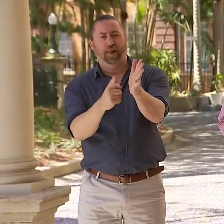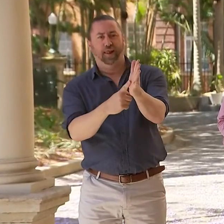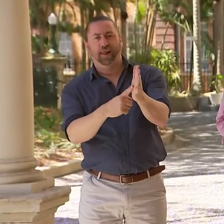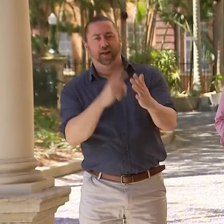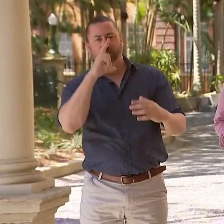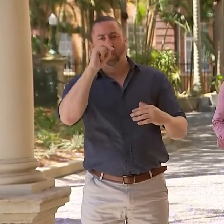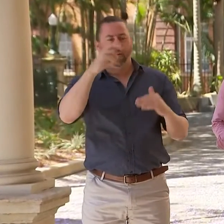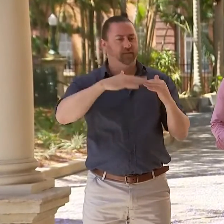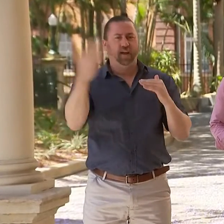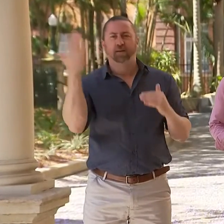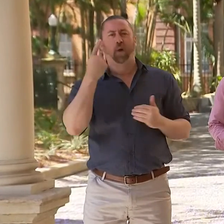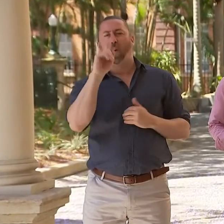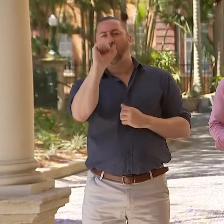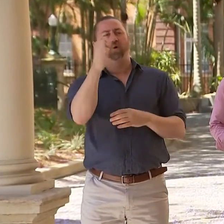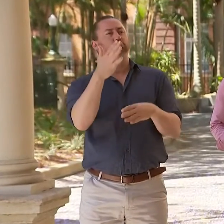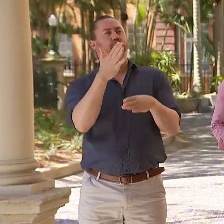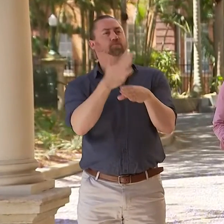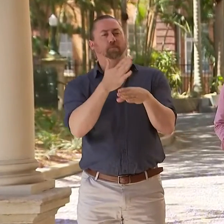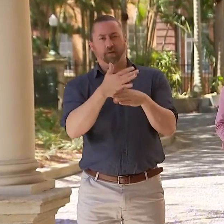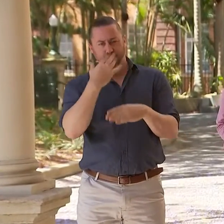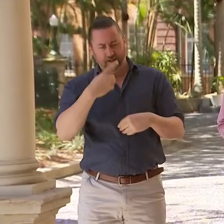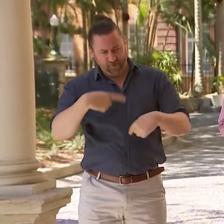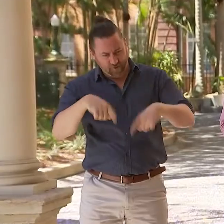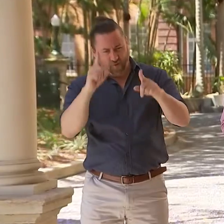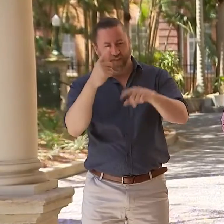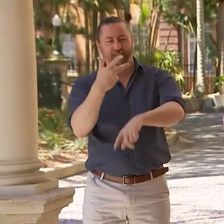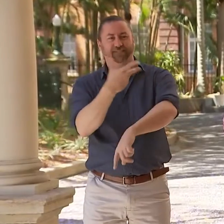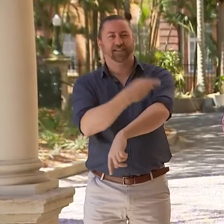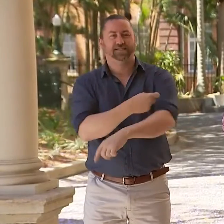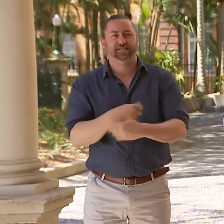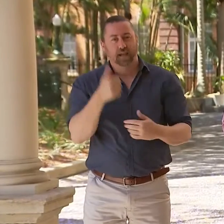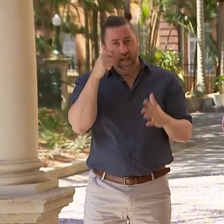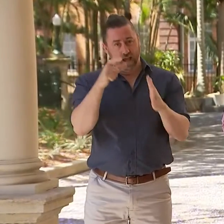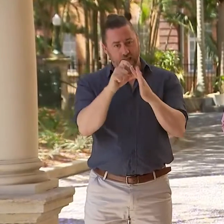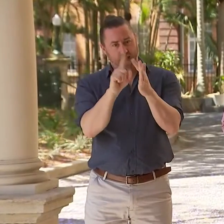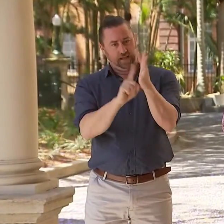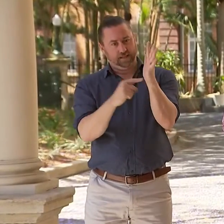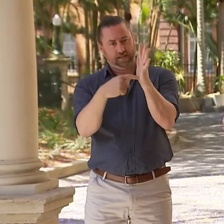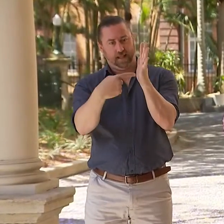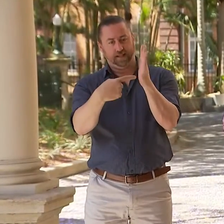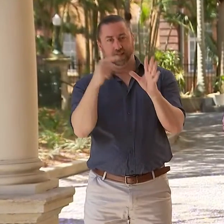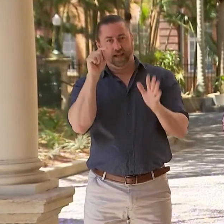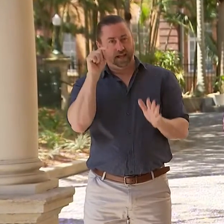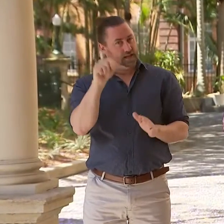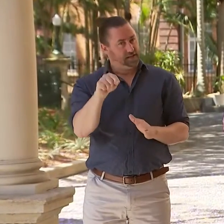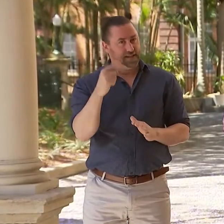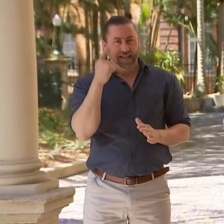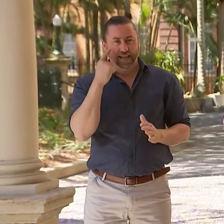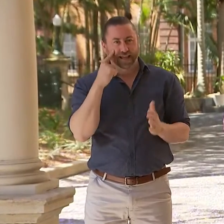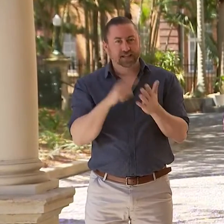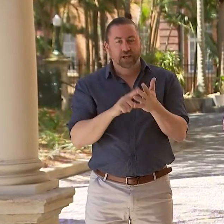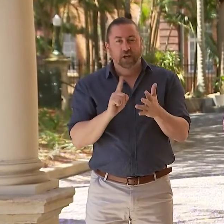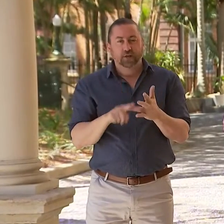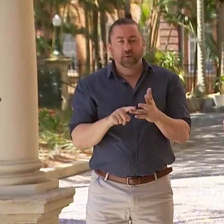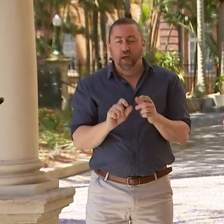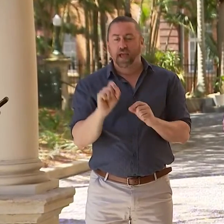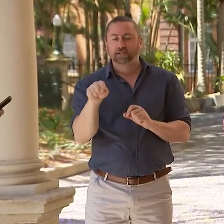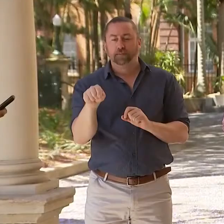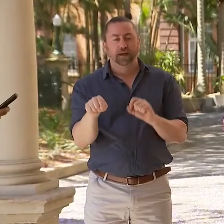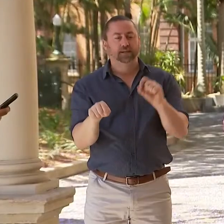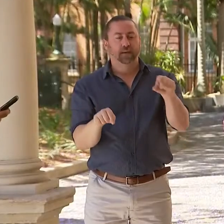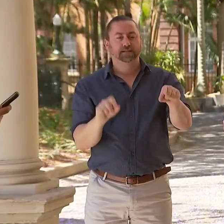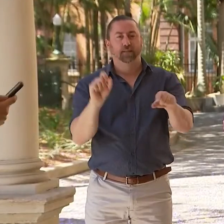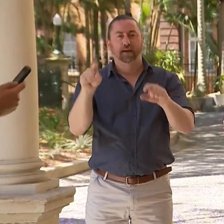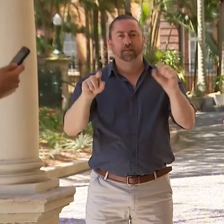or older to be vaccinated, because we know, particularly with the Delta variant that has a replication number, an R0